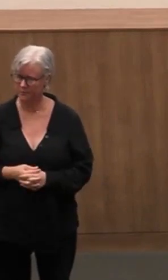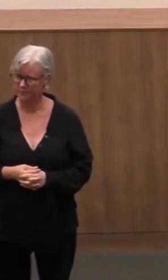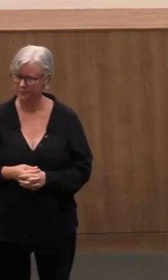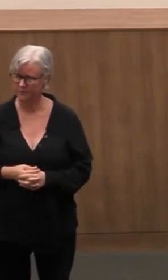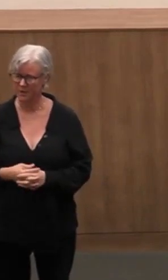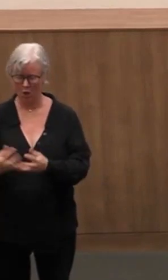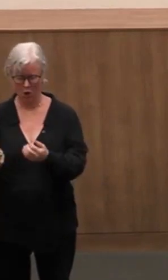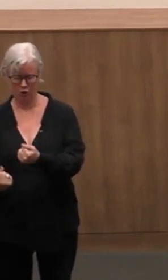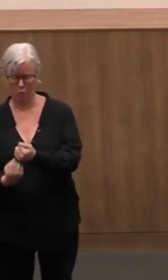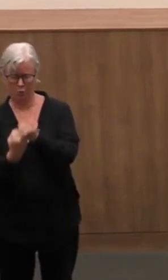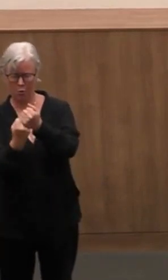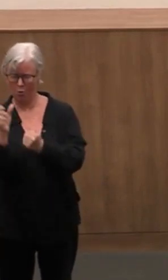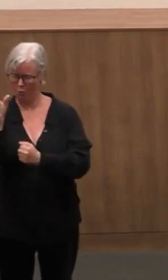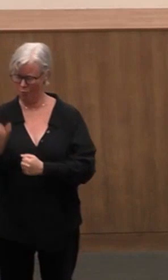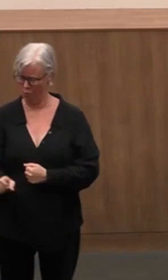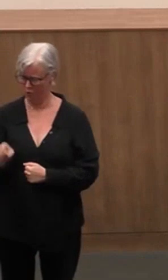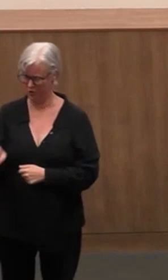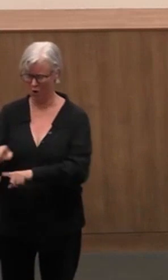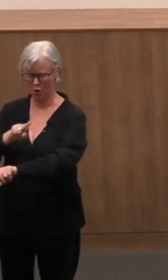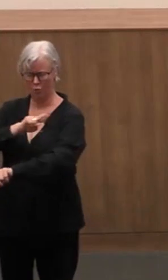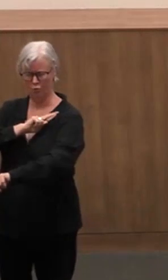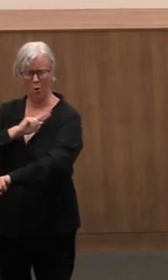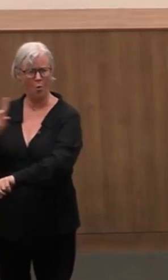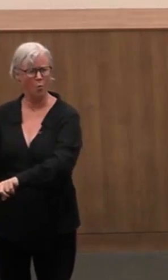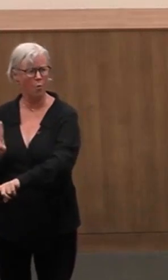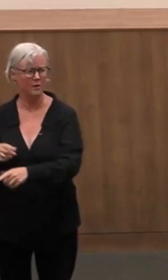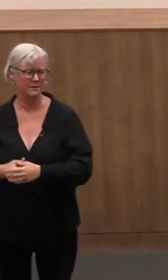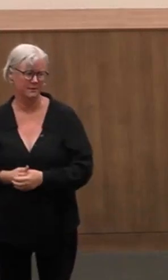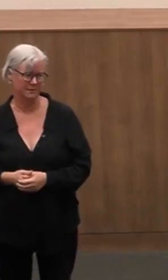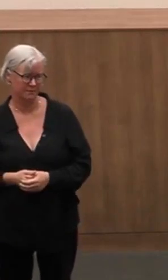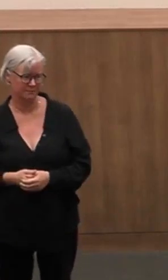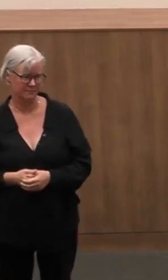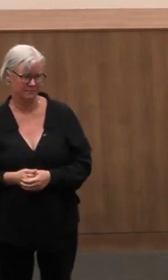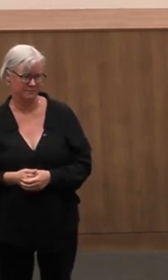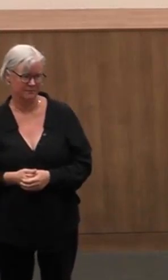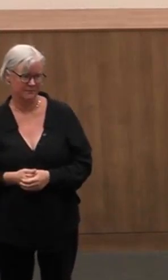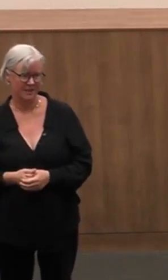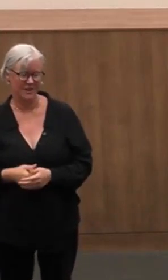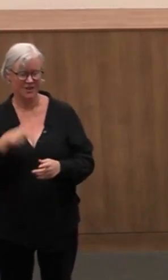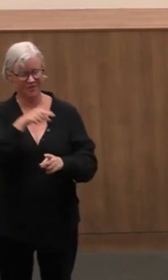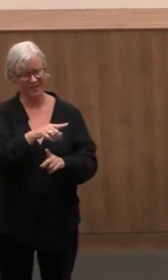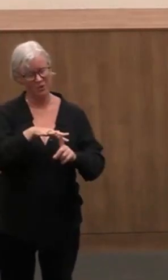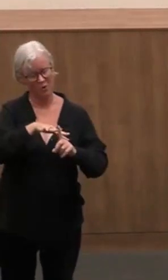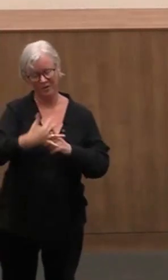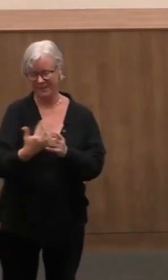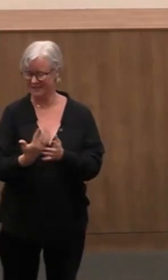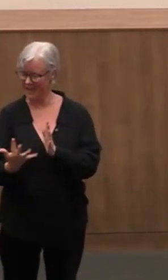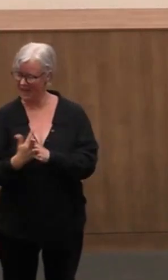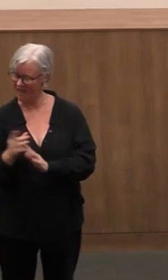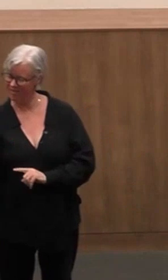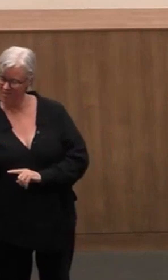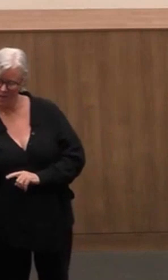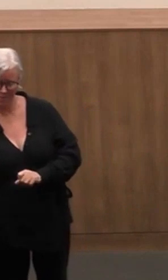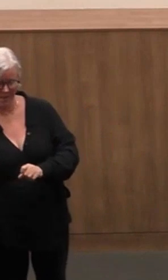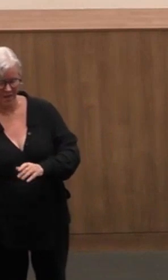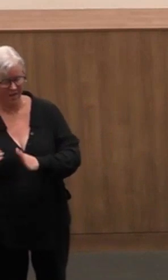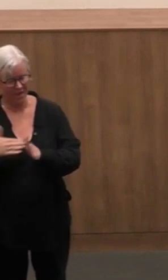the supporter? And in this context, what is the role of the supporter in supporting a person's health